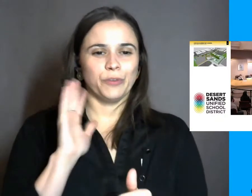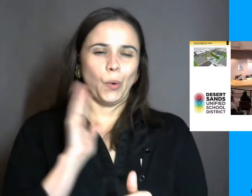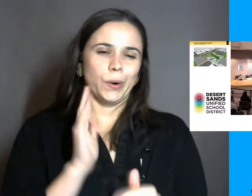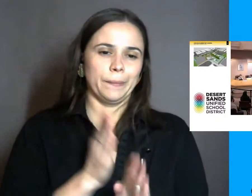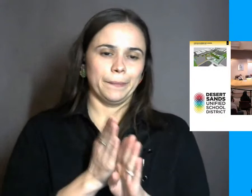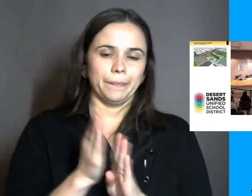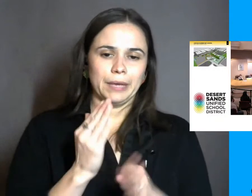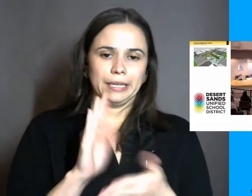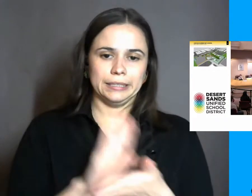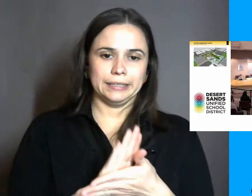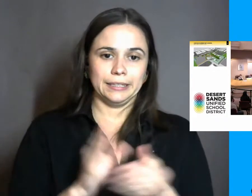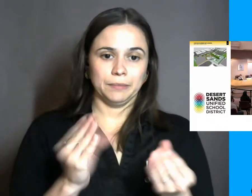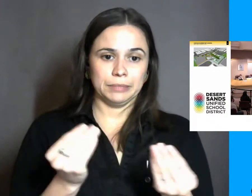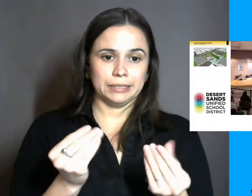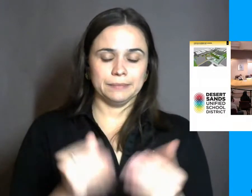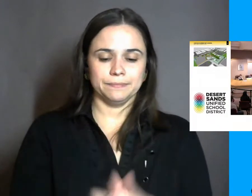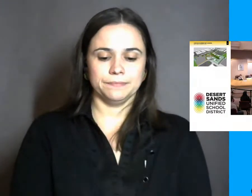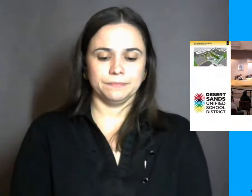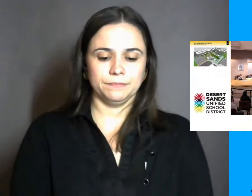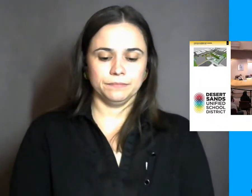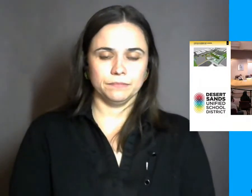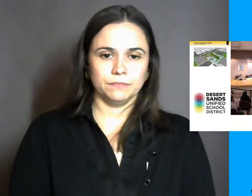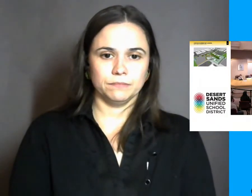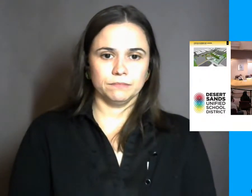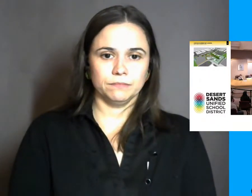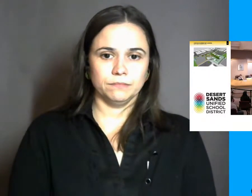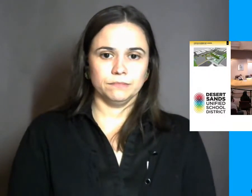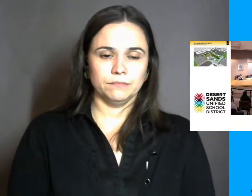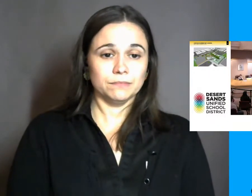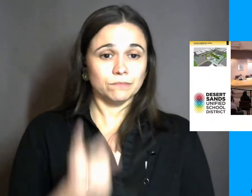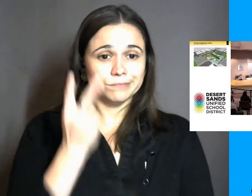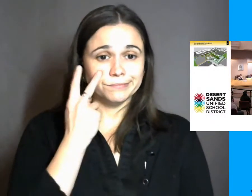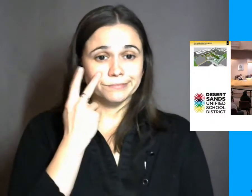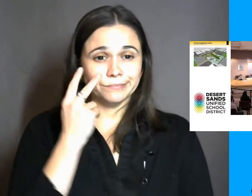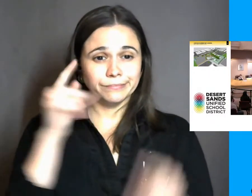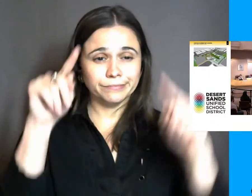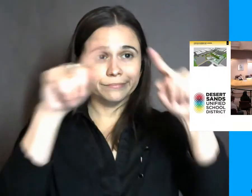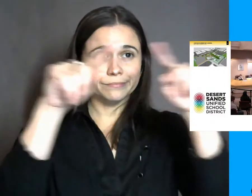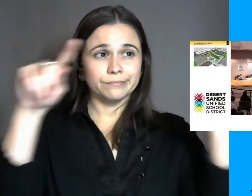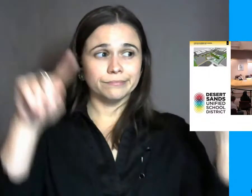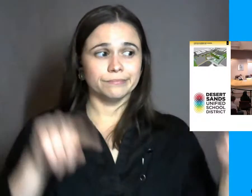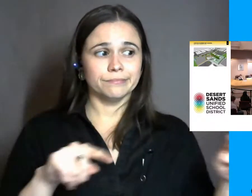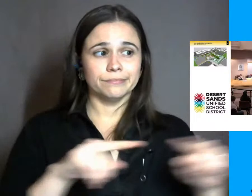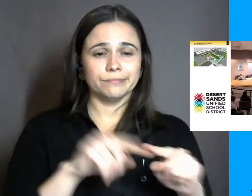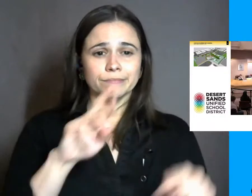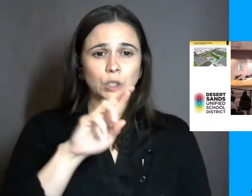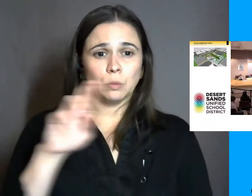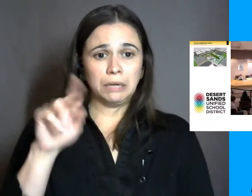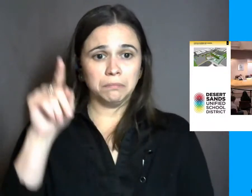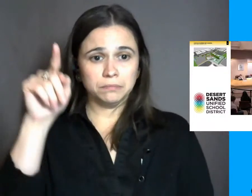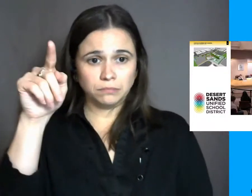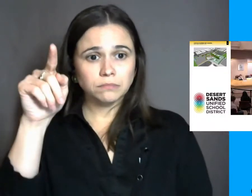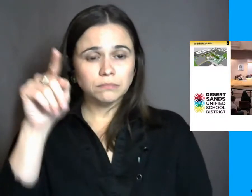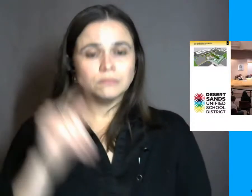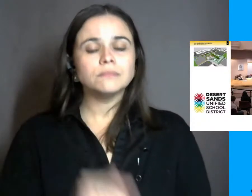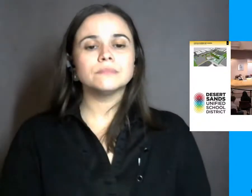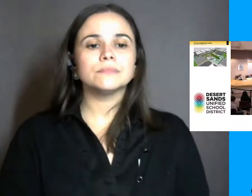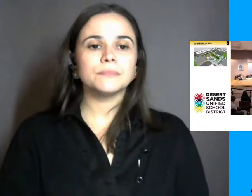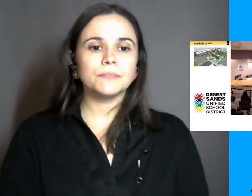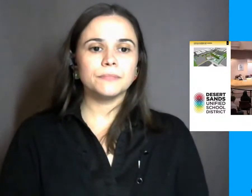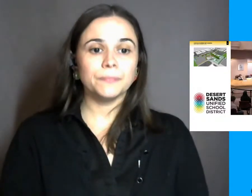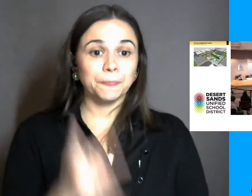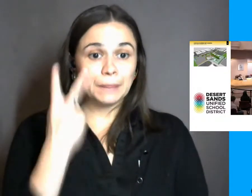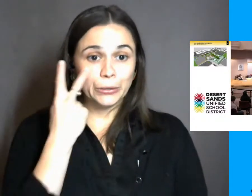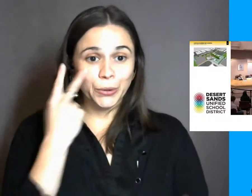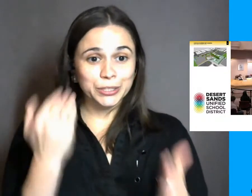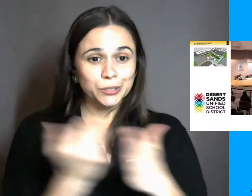the northwest. You can see Magnesia Falls on the top right and Portola on the left. So you can see those new buildings all coming